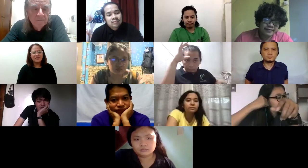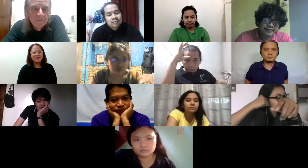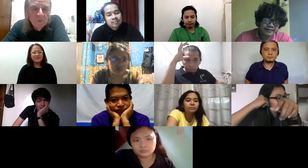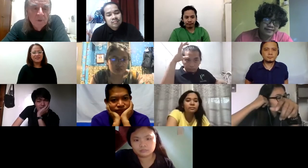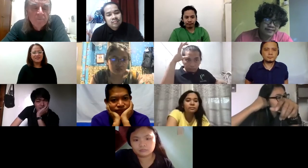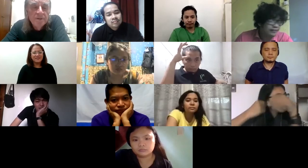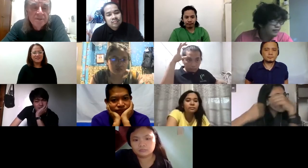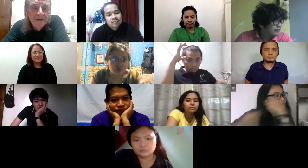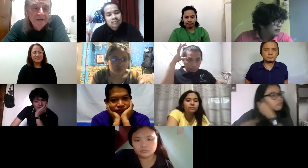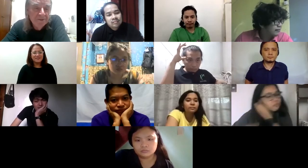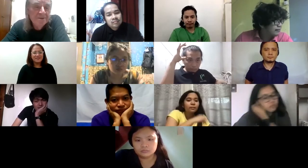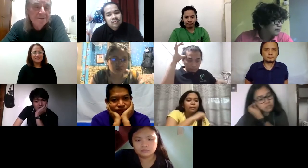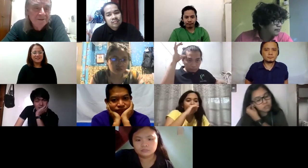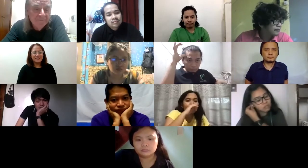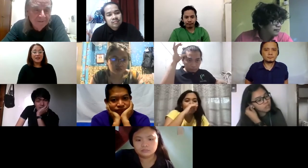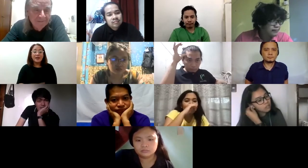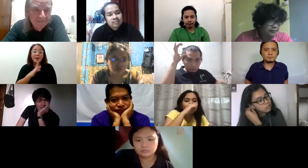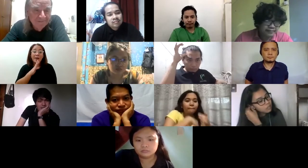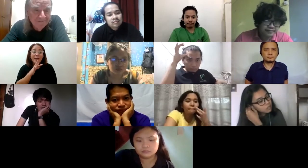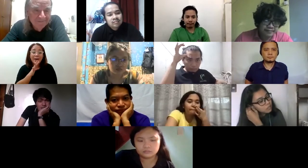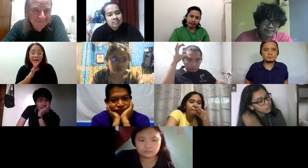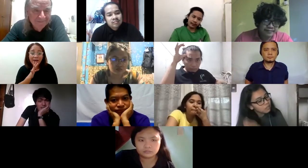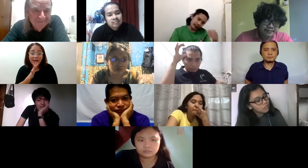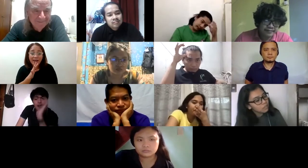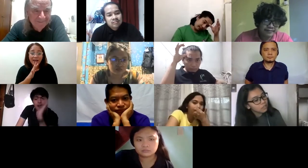The pronunciation is different.